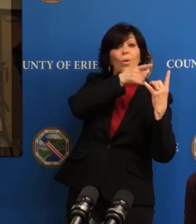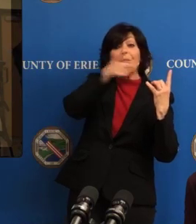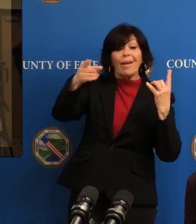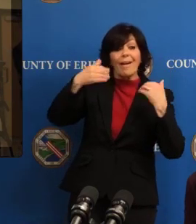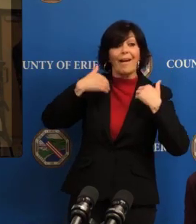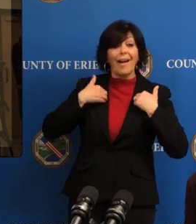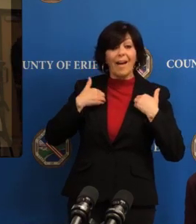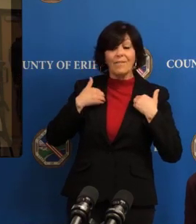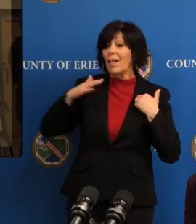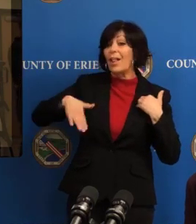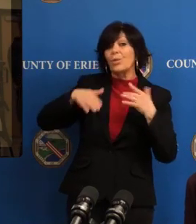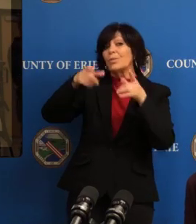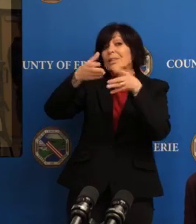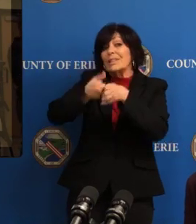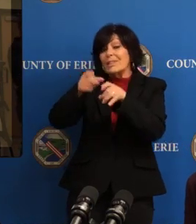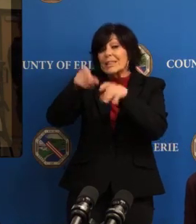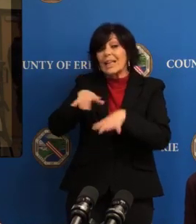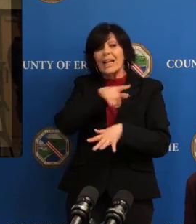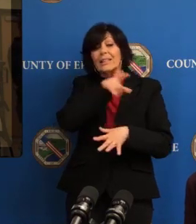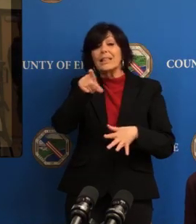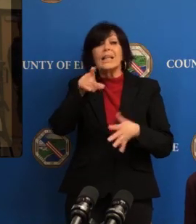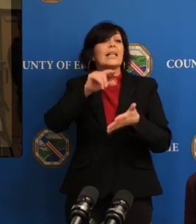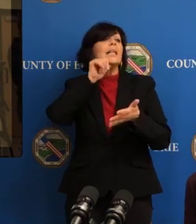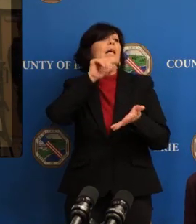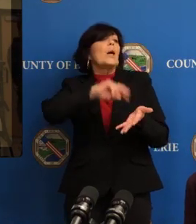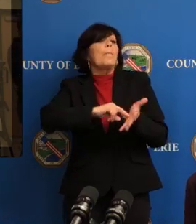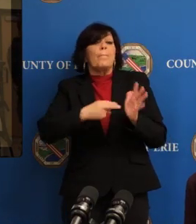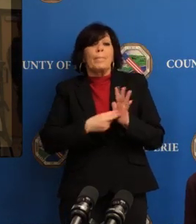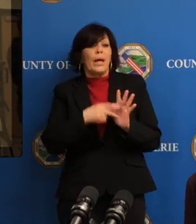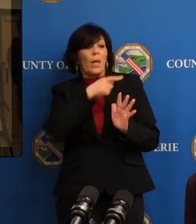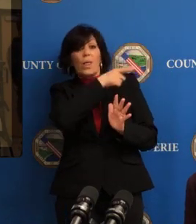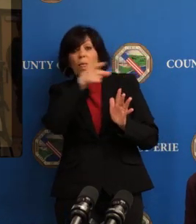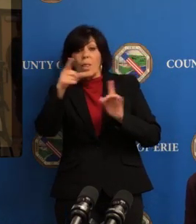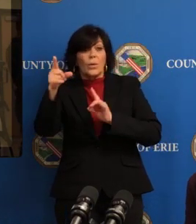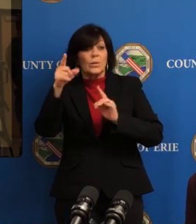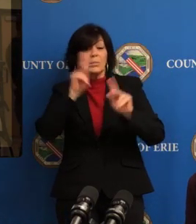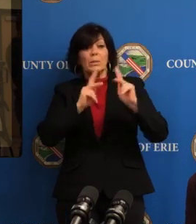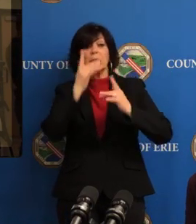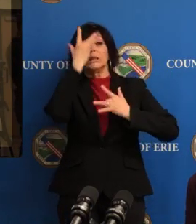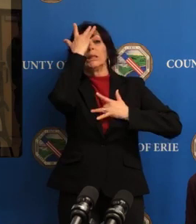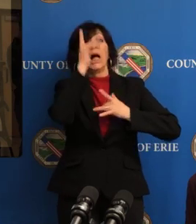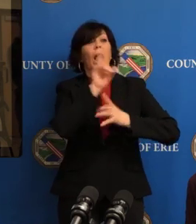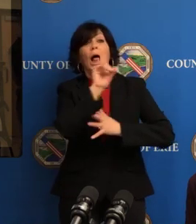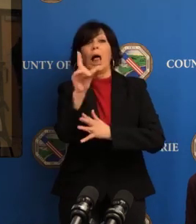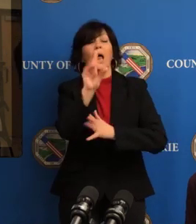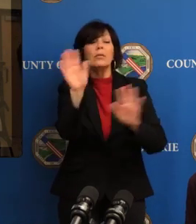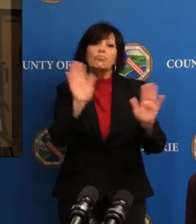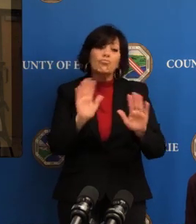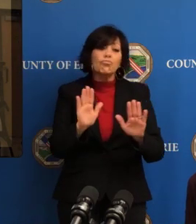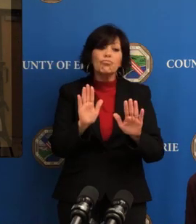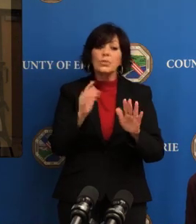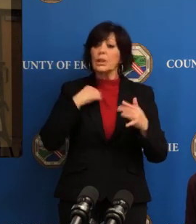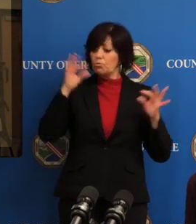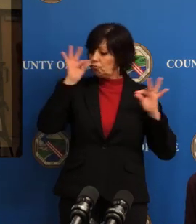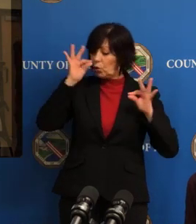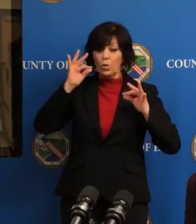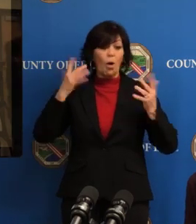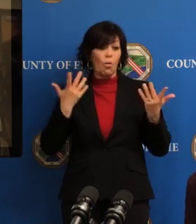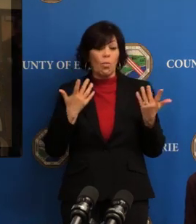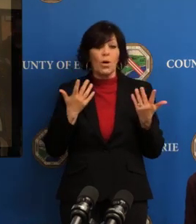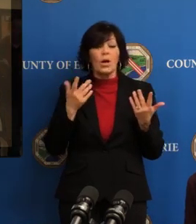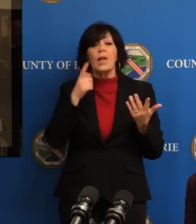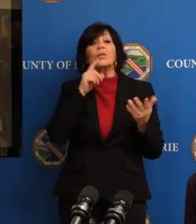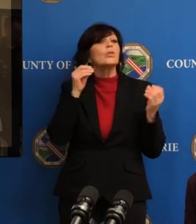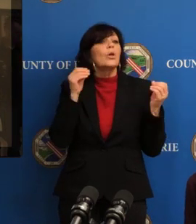haven't received a test, and that doesn't mean that those people aren't ill walking around in our community. So I think that